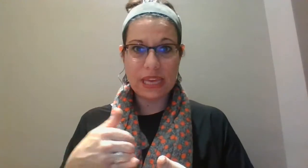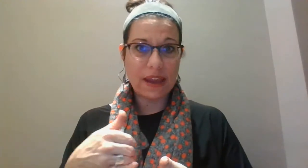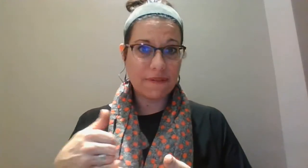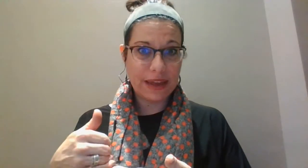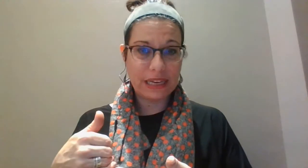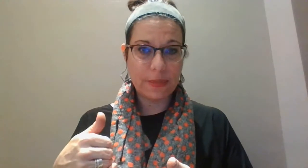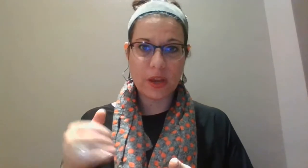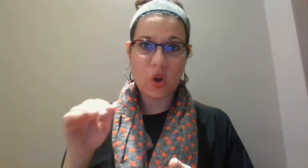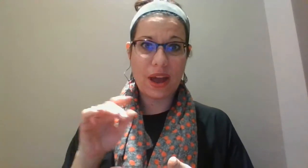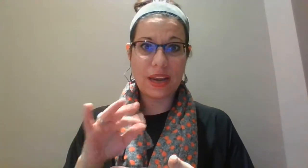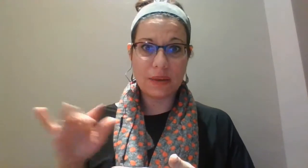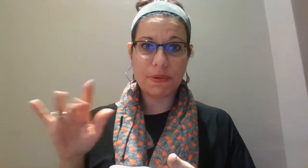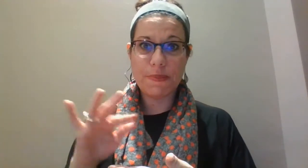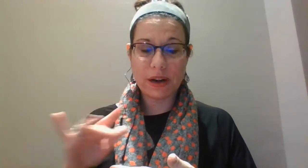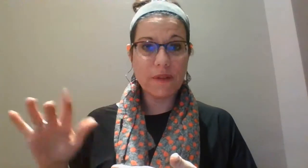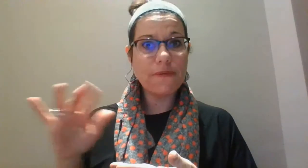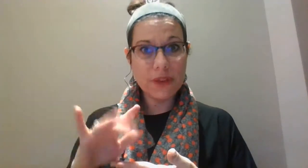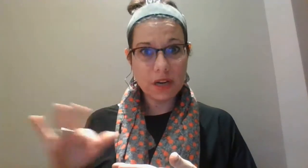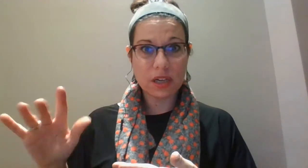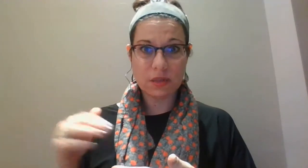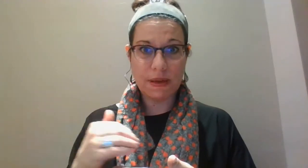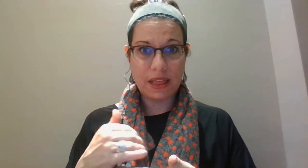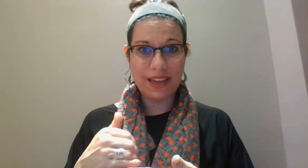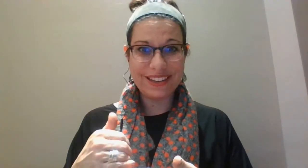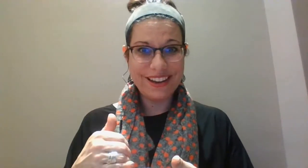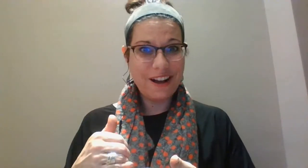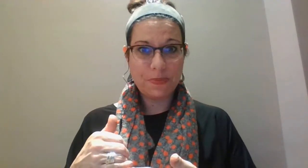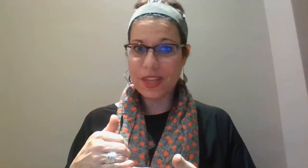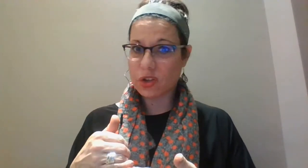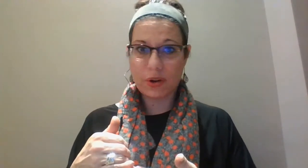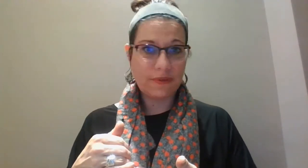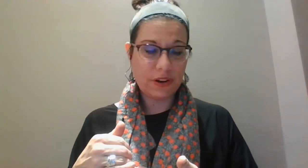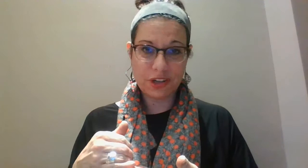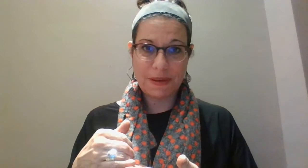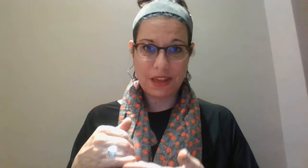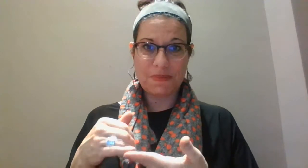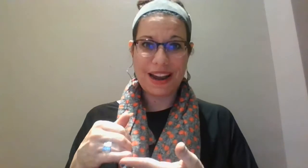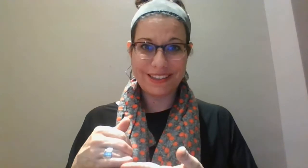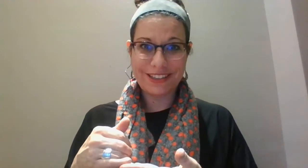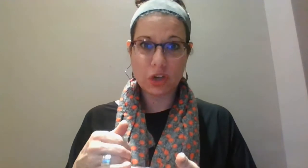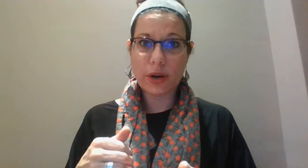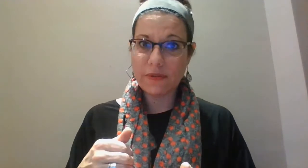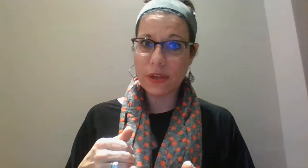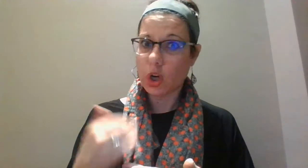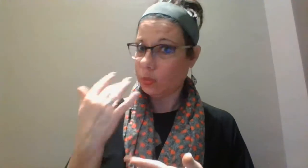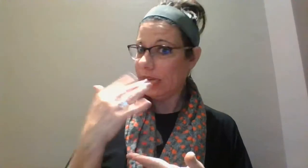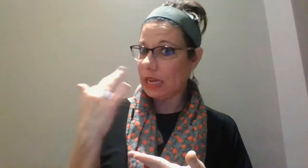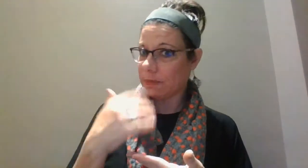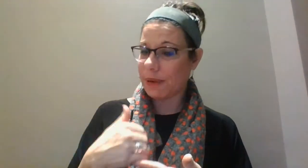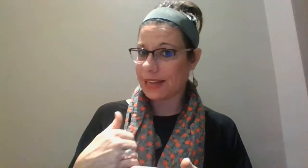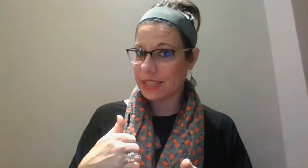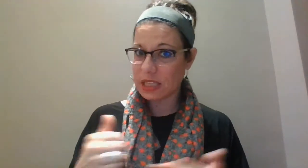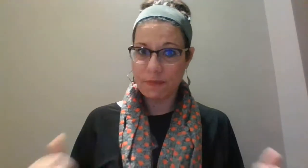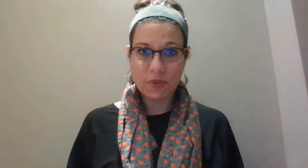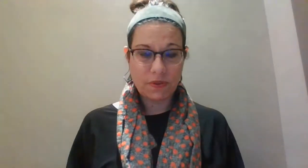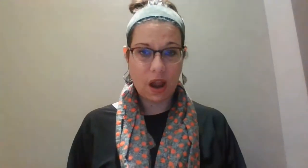can't find it, then go ahead and prepare to finger spell it. That's great finger spelling practice and great finger reading practice for